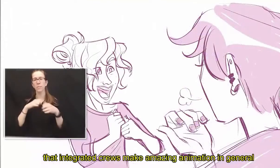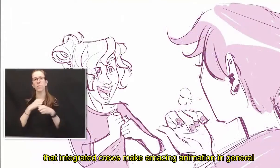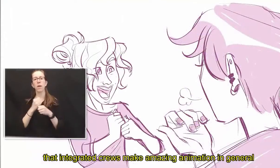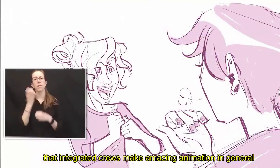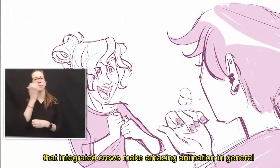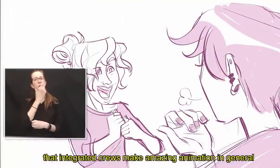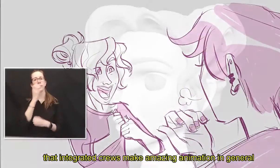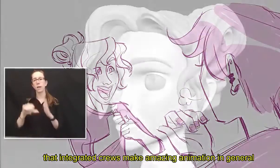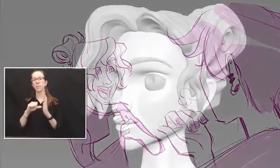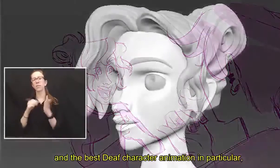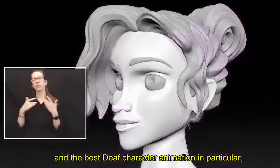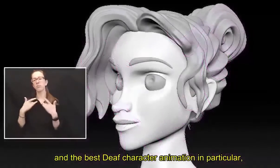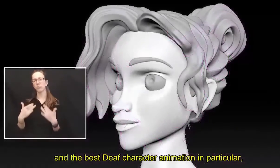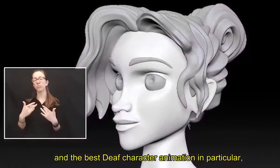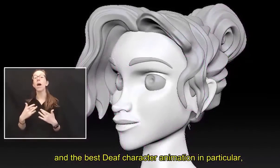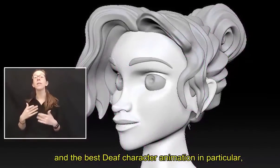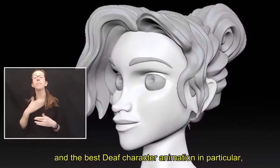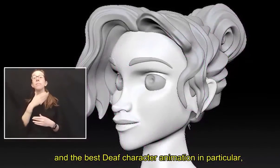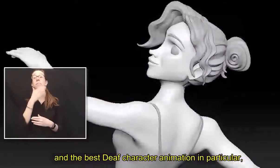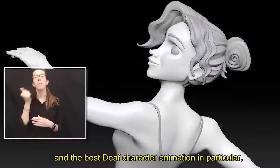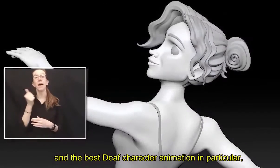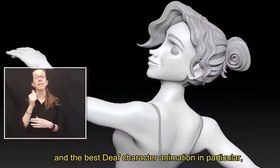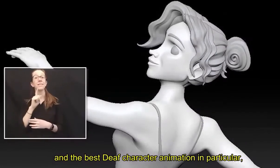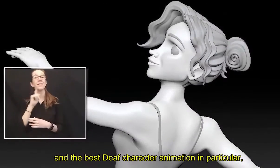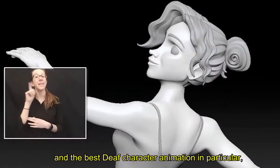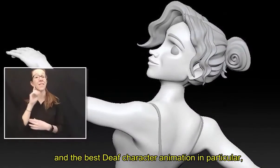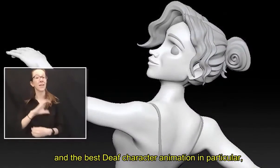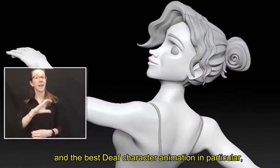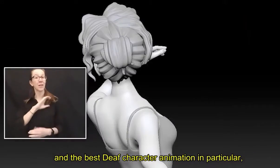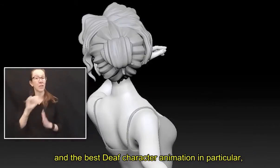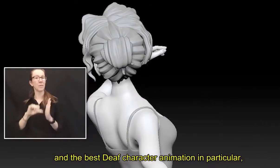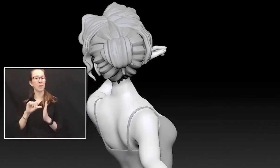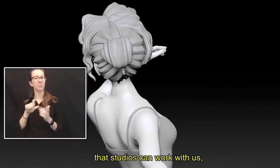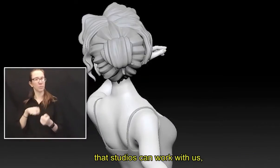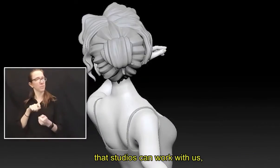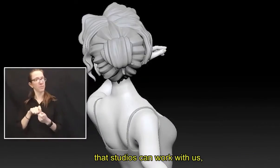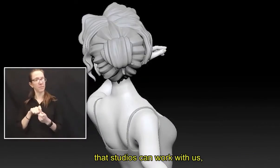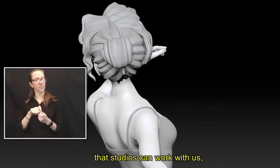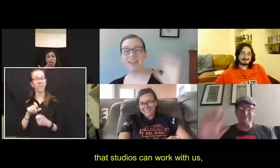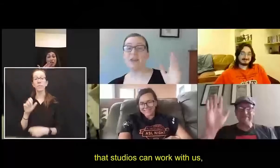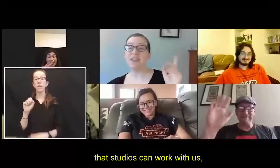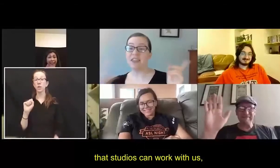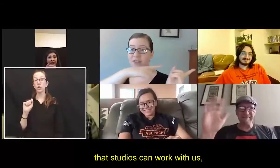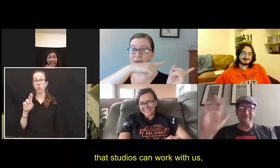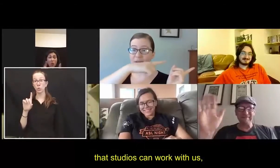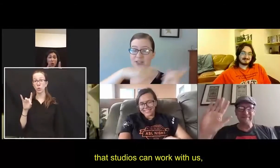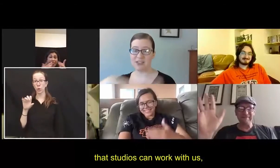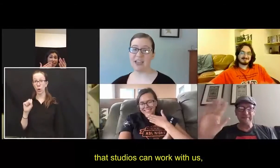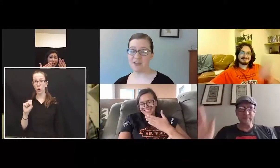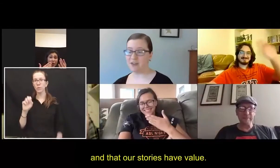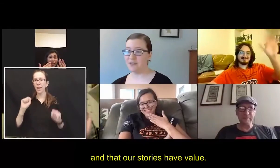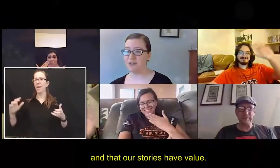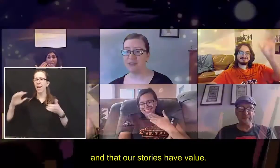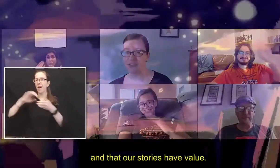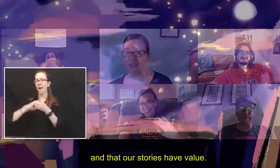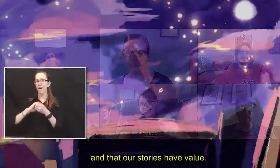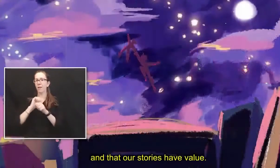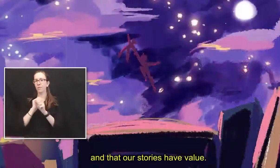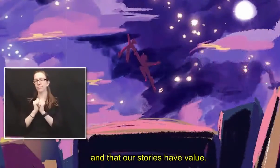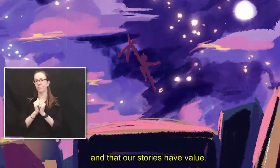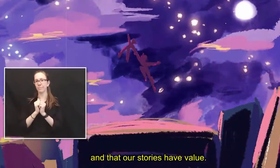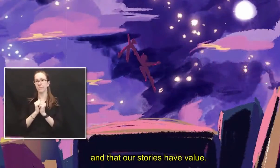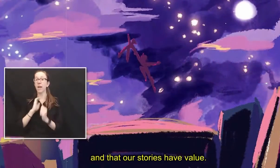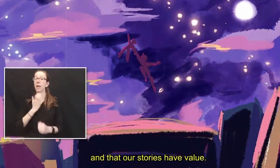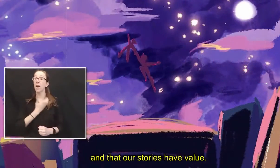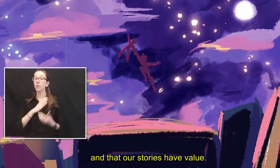make amazing animation in general and the best deaf character animation in particular, that studios can work with us, and that